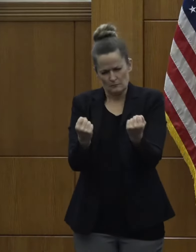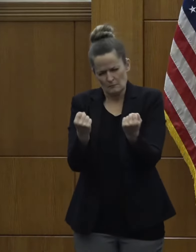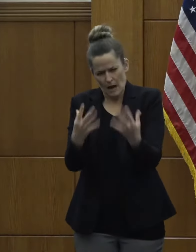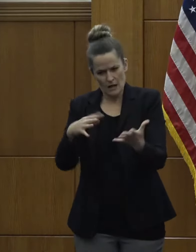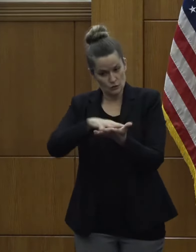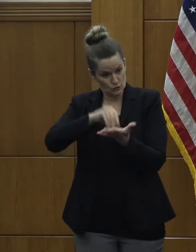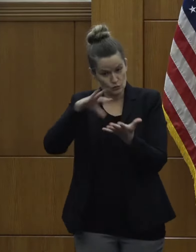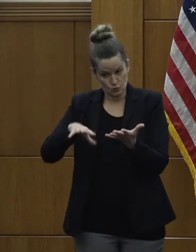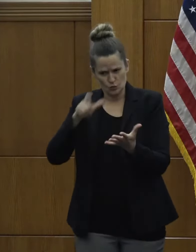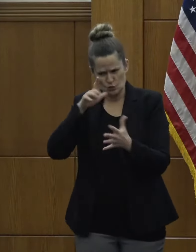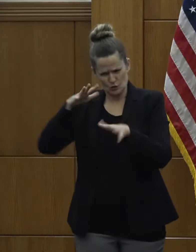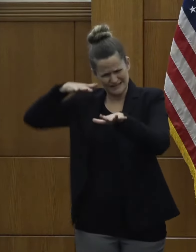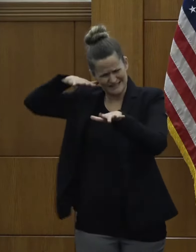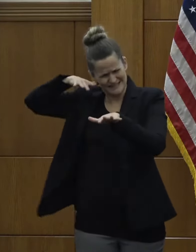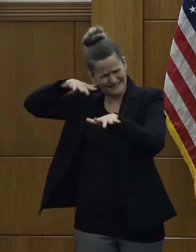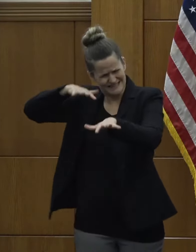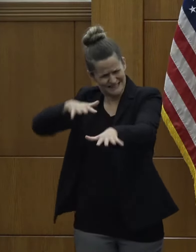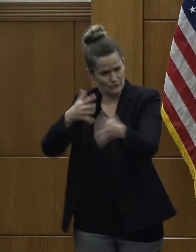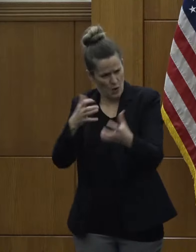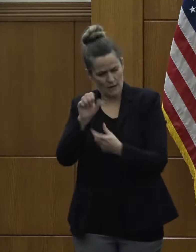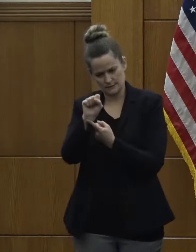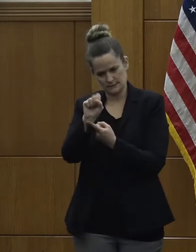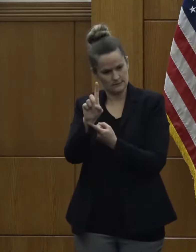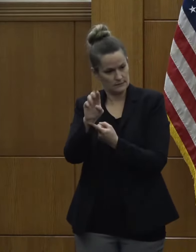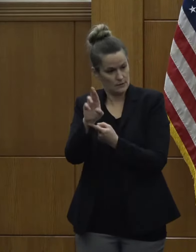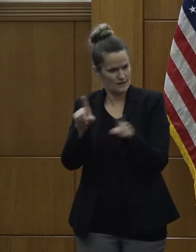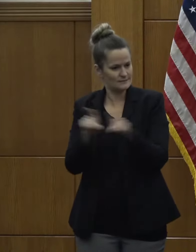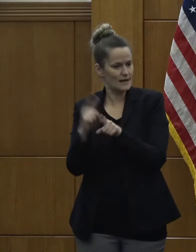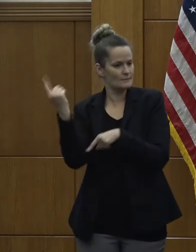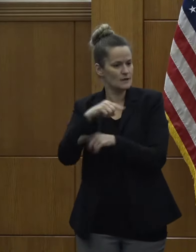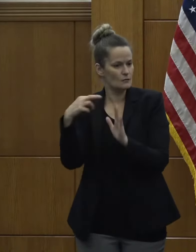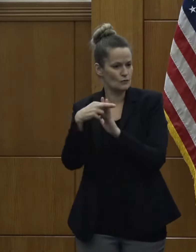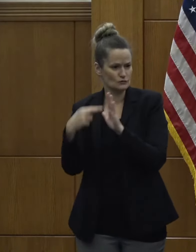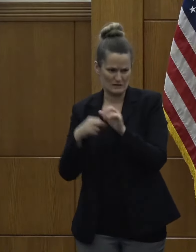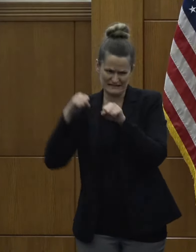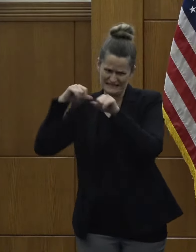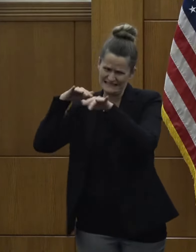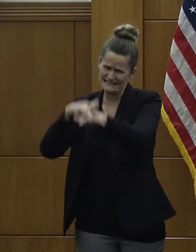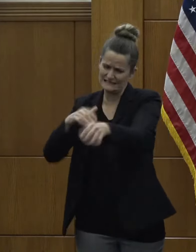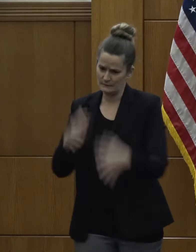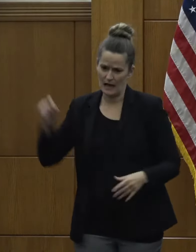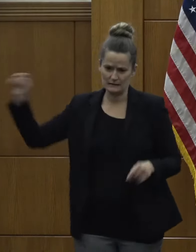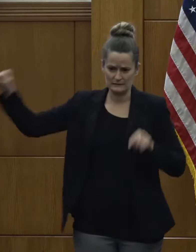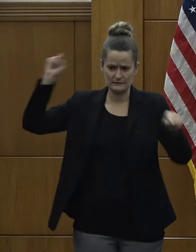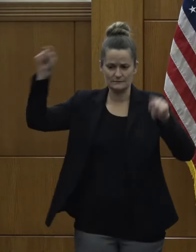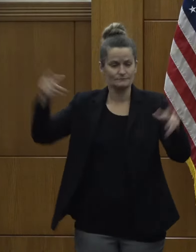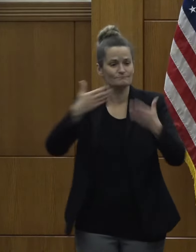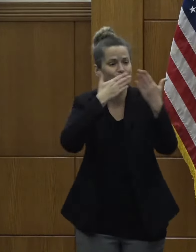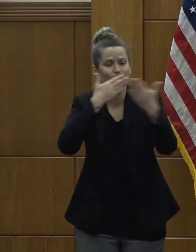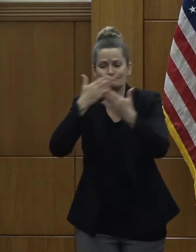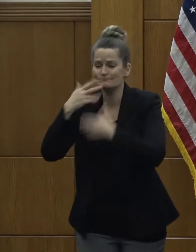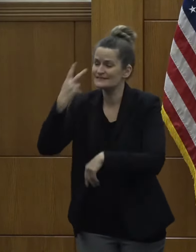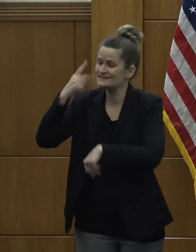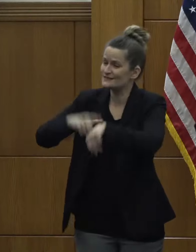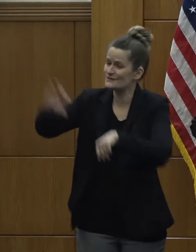same-day registration. All right. Thank you so much, everybody. We will see you again at 9 o'clock.